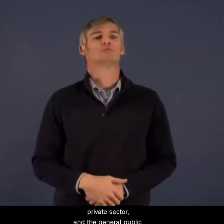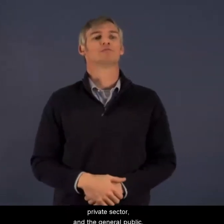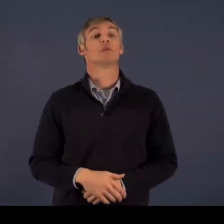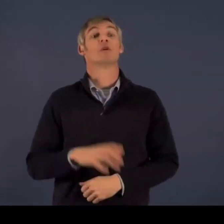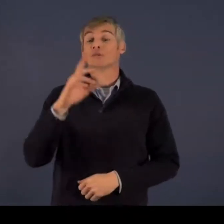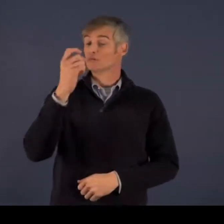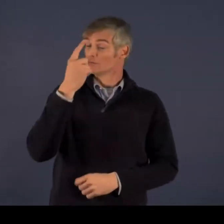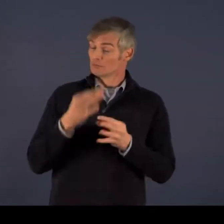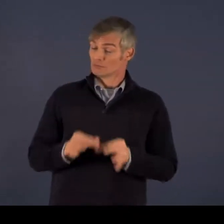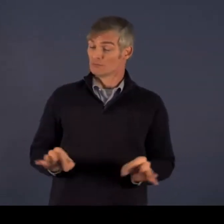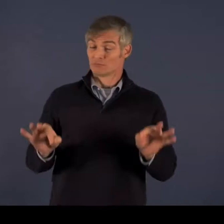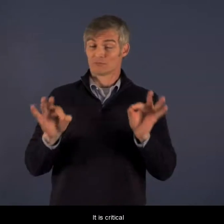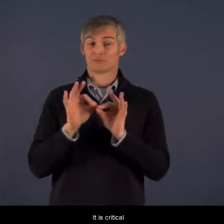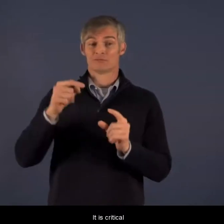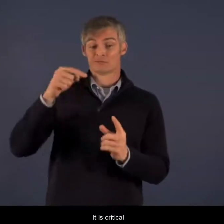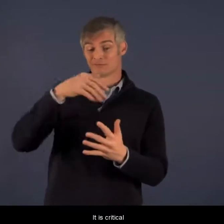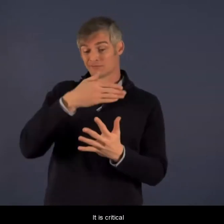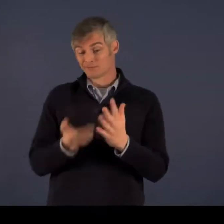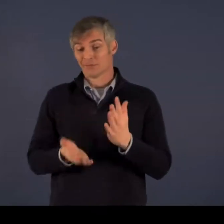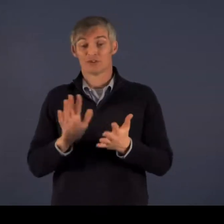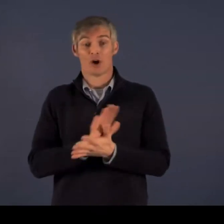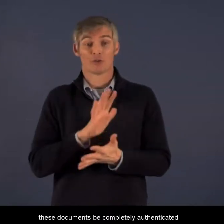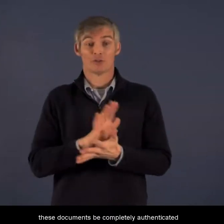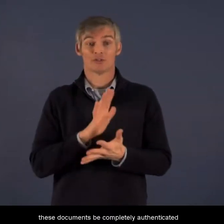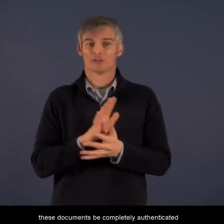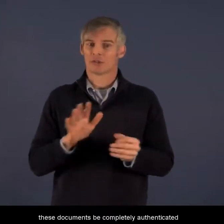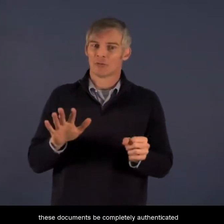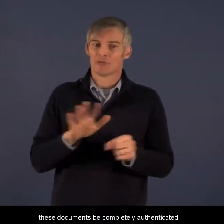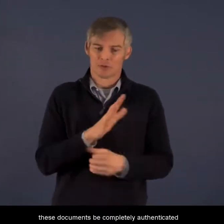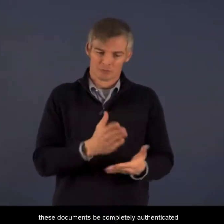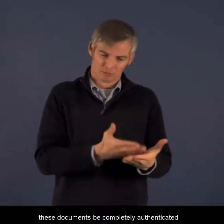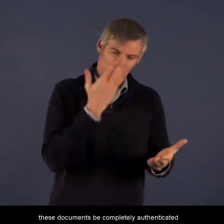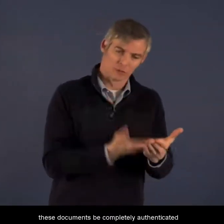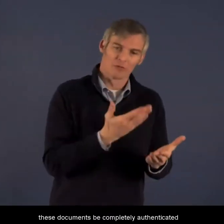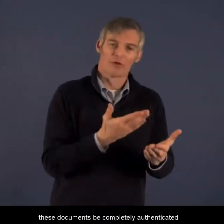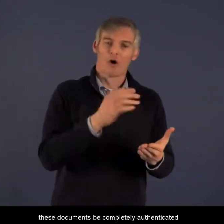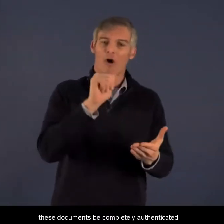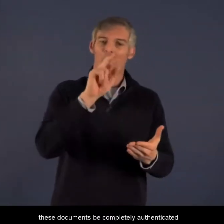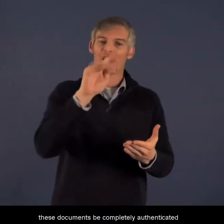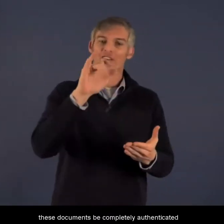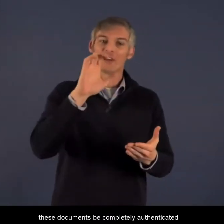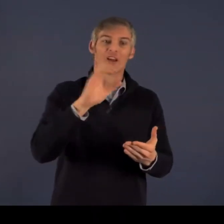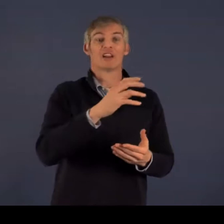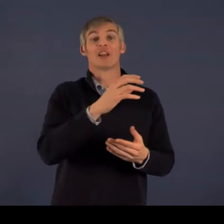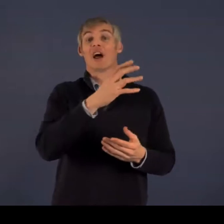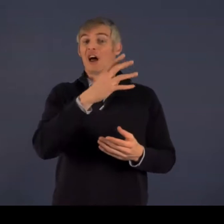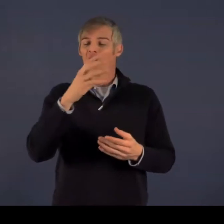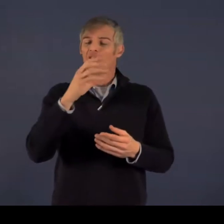public. It is critical that these documents be completely authenticated